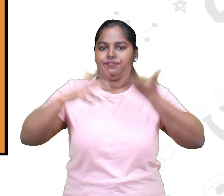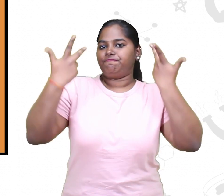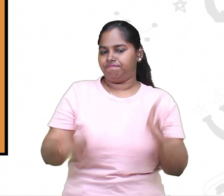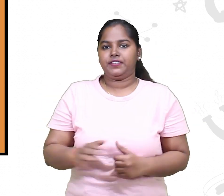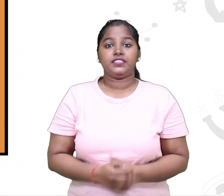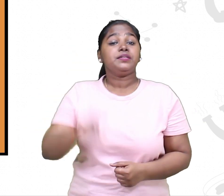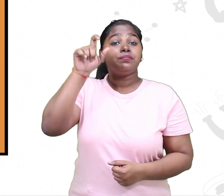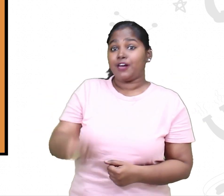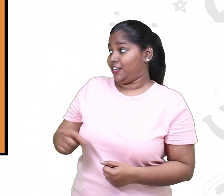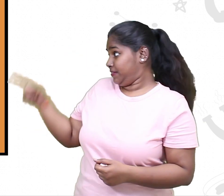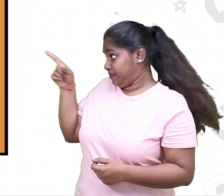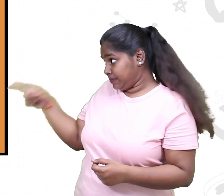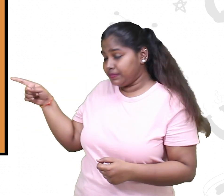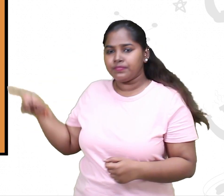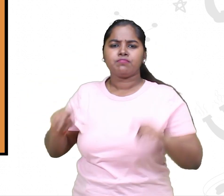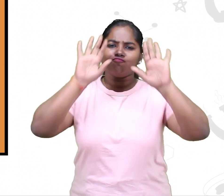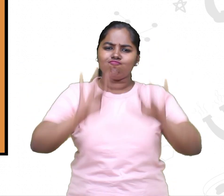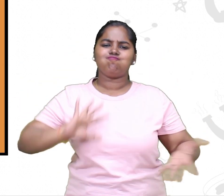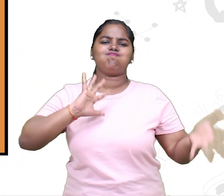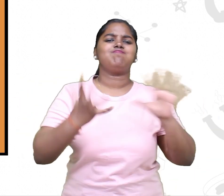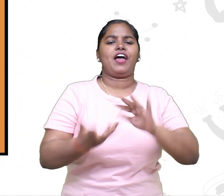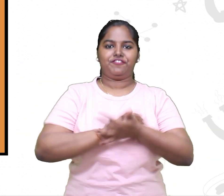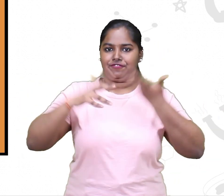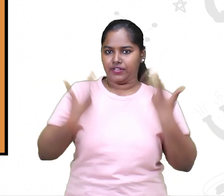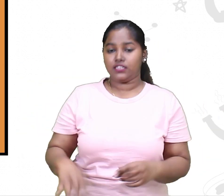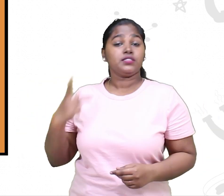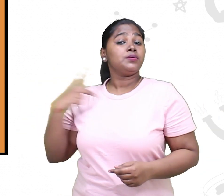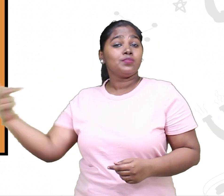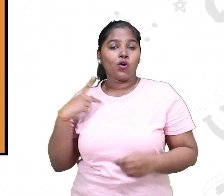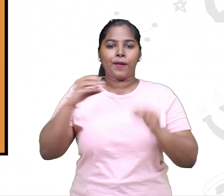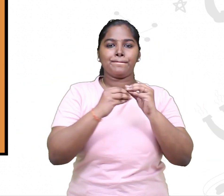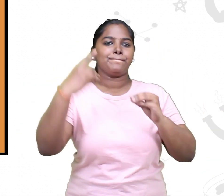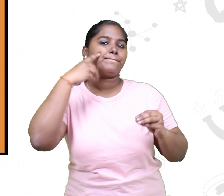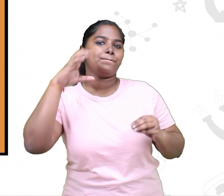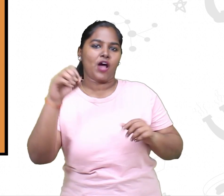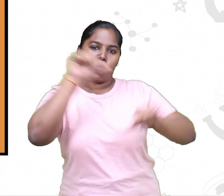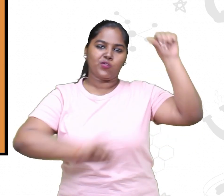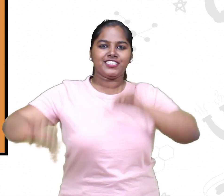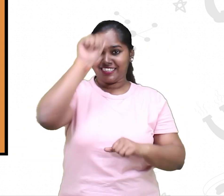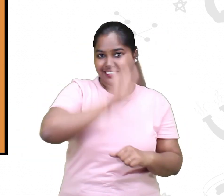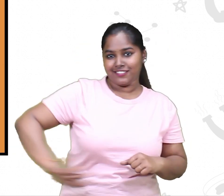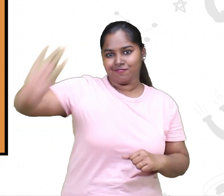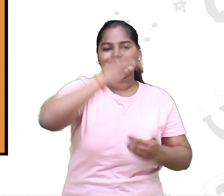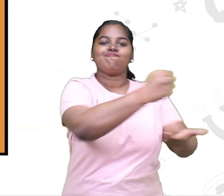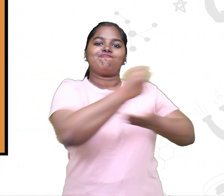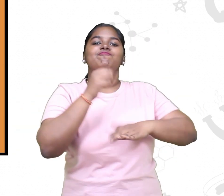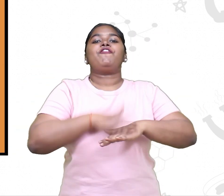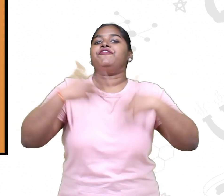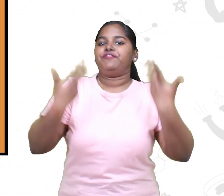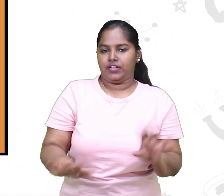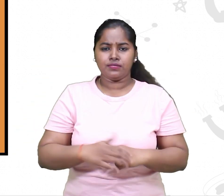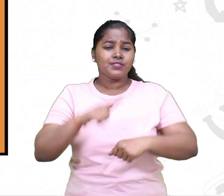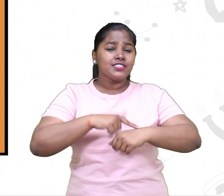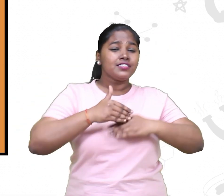this episode. And Khushi Goyal transcribed it. And we are funded by India Biosciences' second outreach